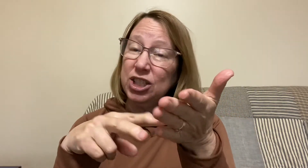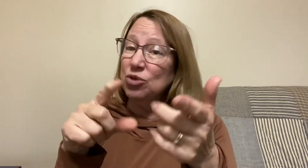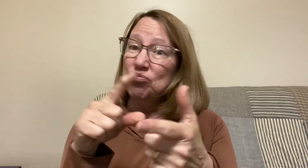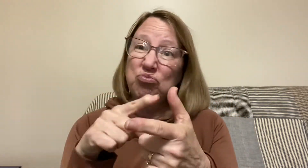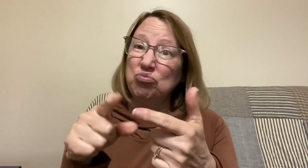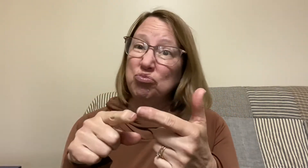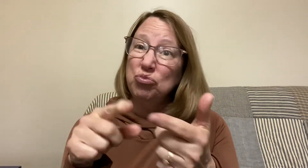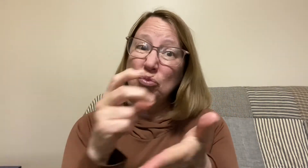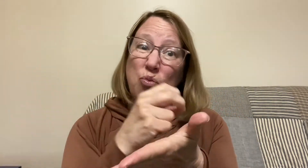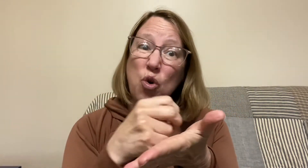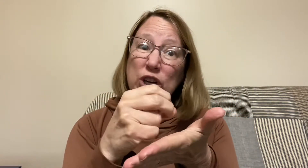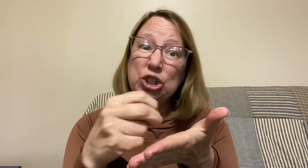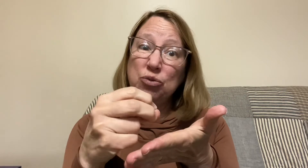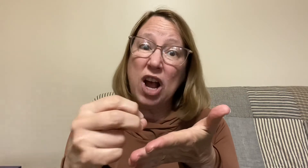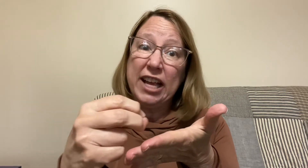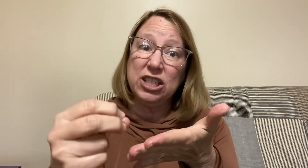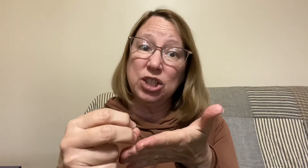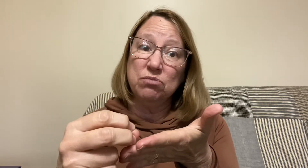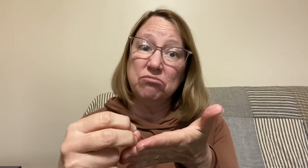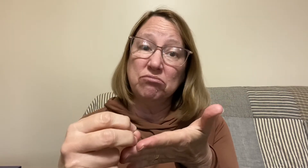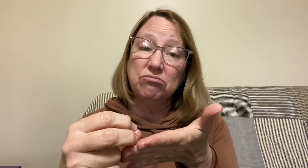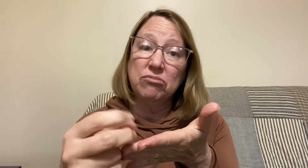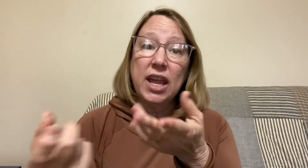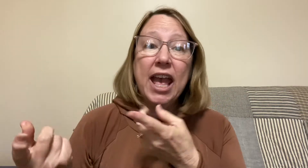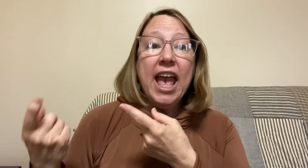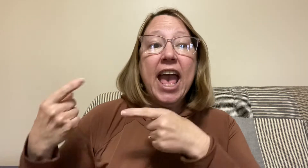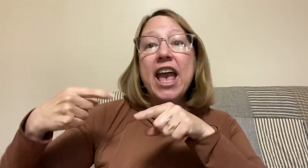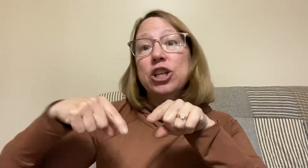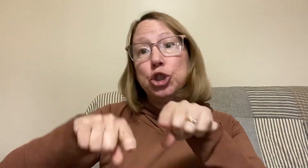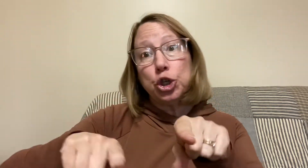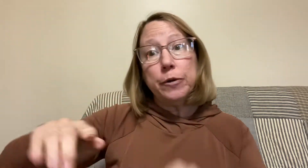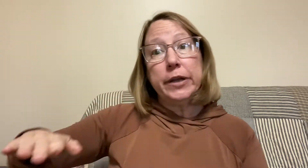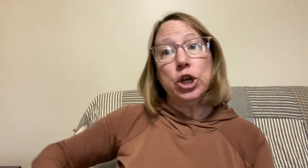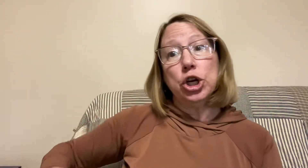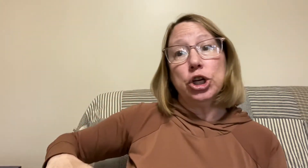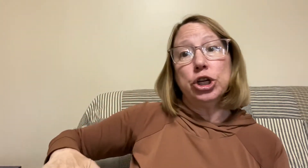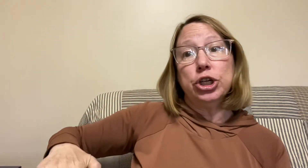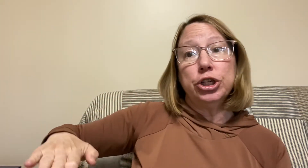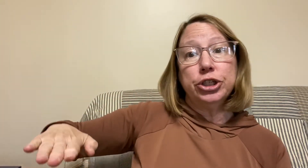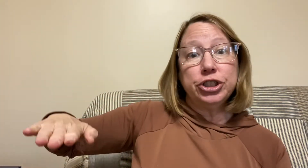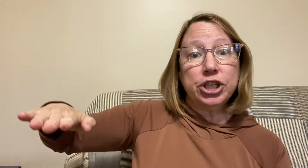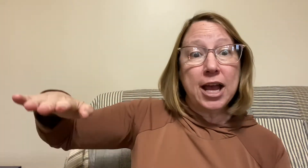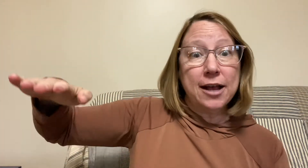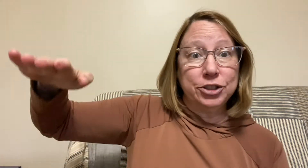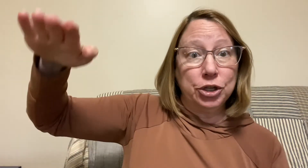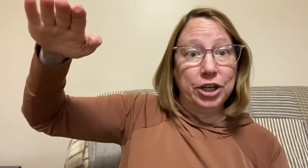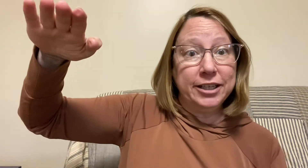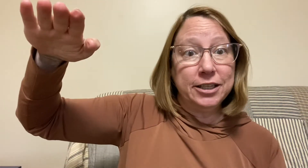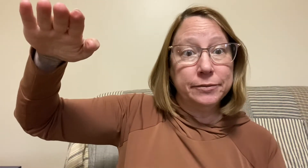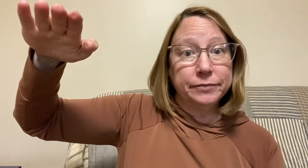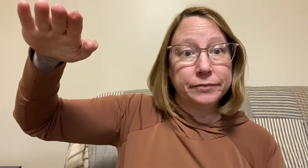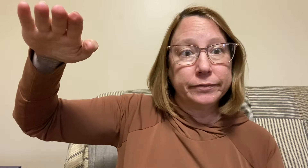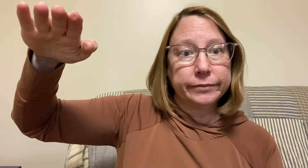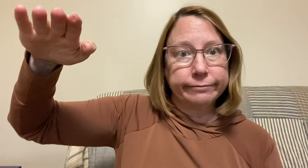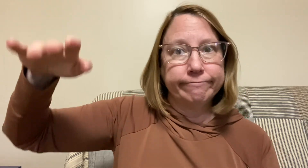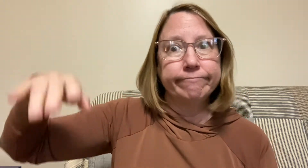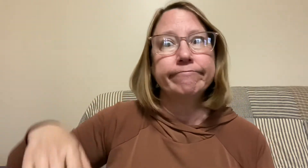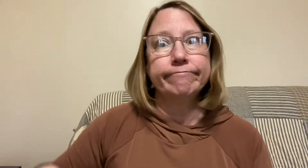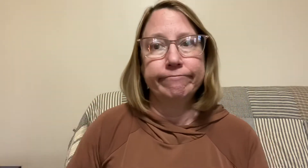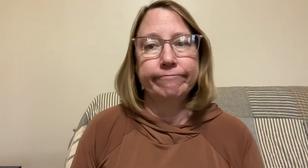Joan of Arc was born in eastern France in 1412. She